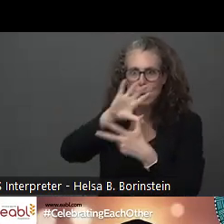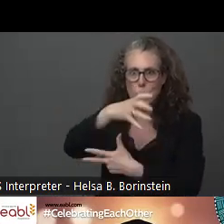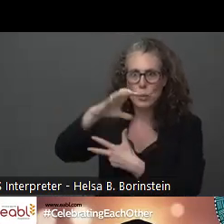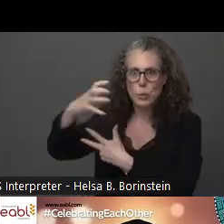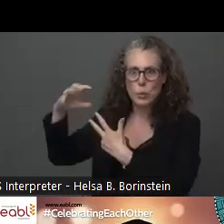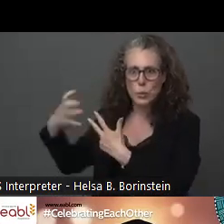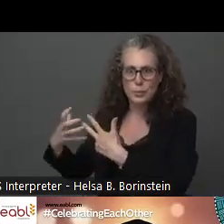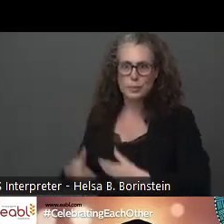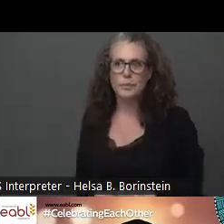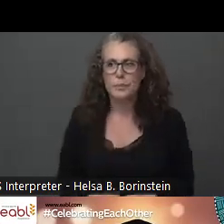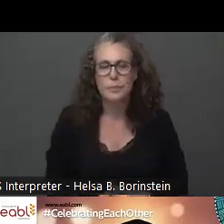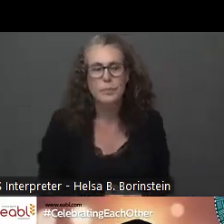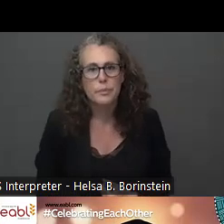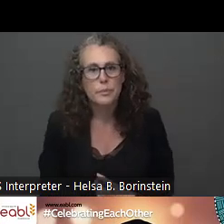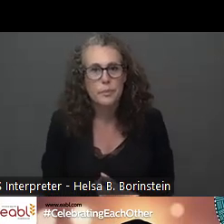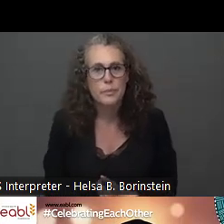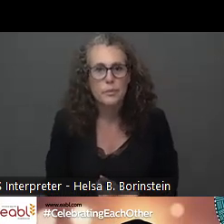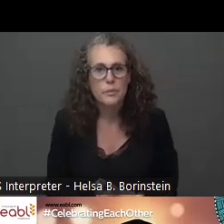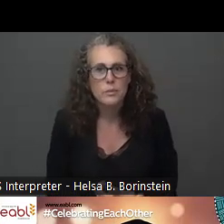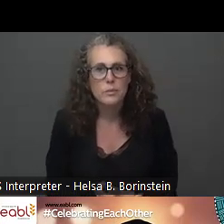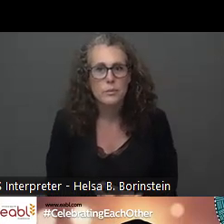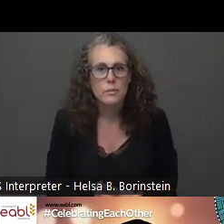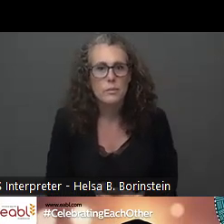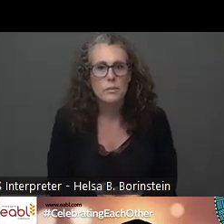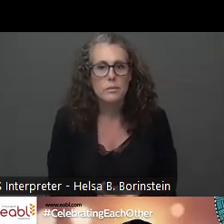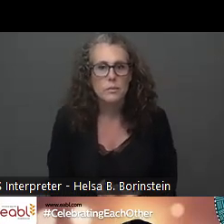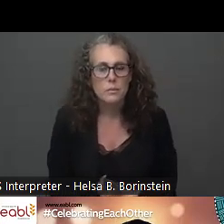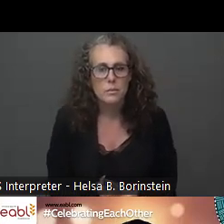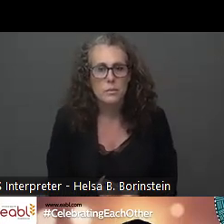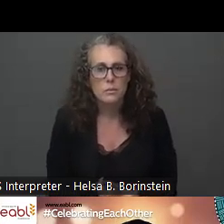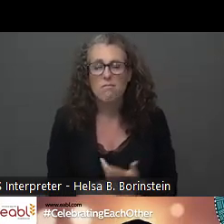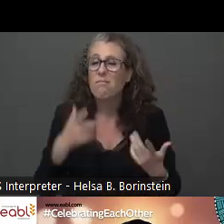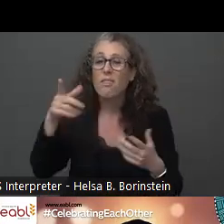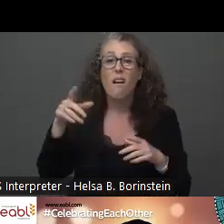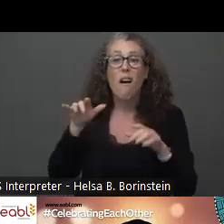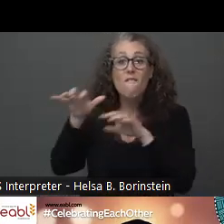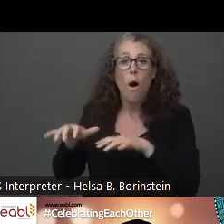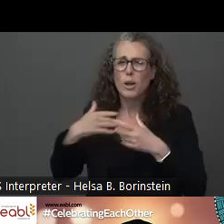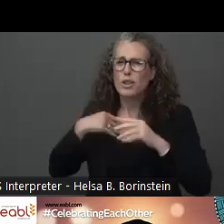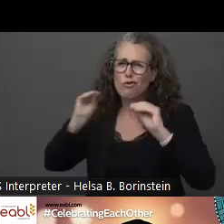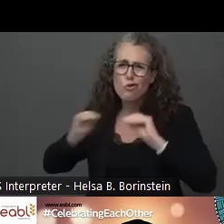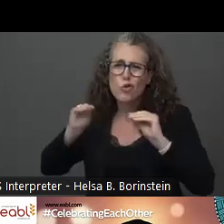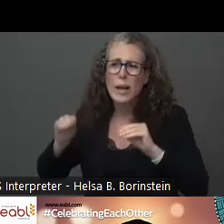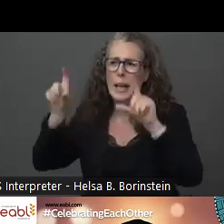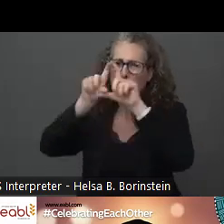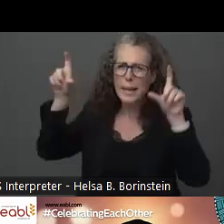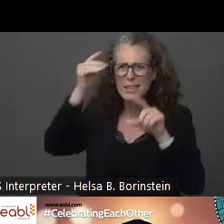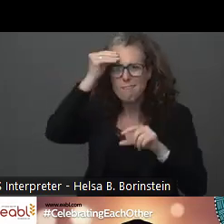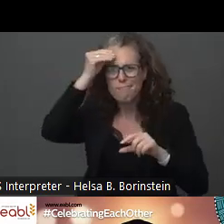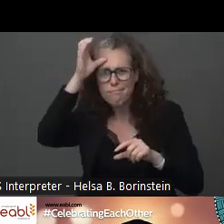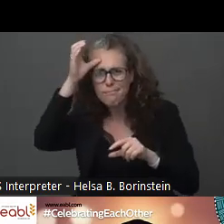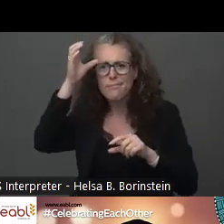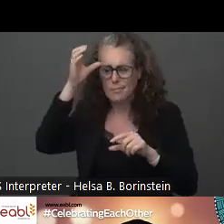In addition to providing a market for the farmers, we train the farmers on business skills that will enable them